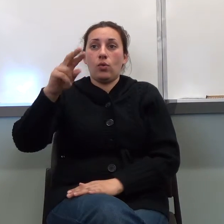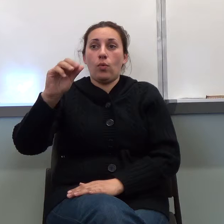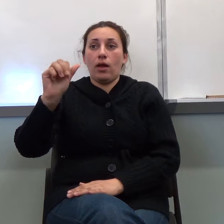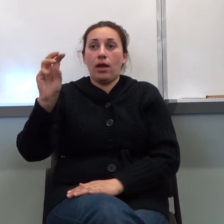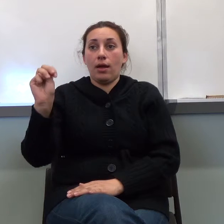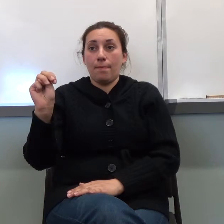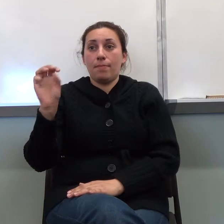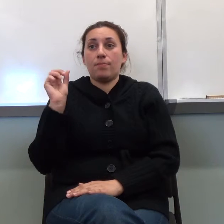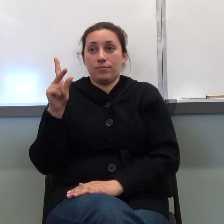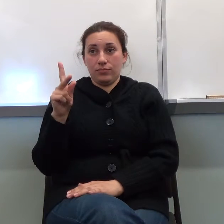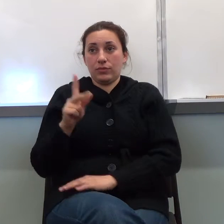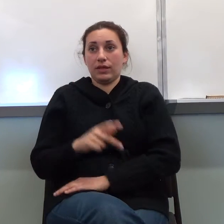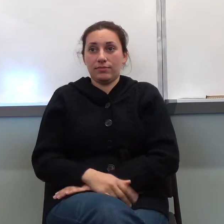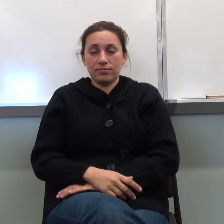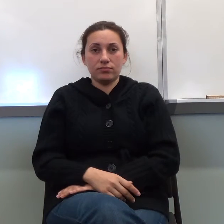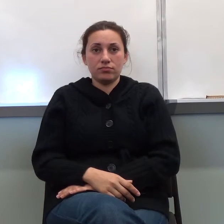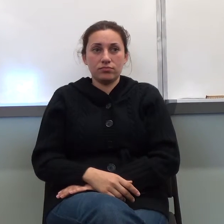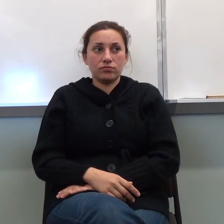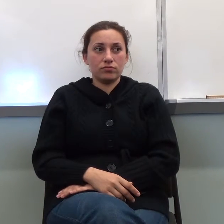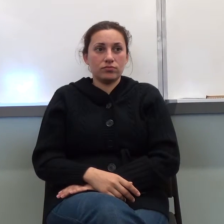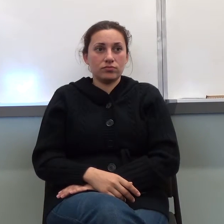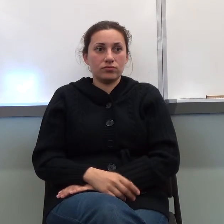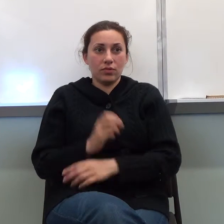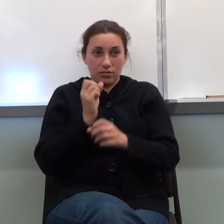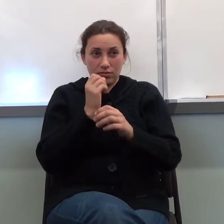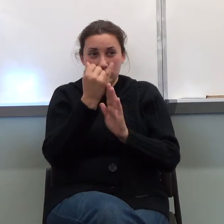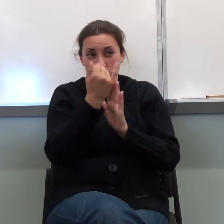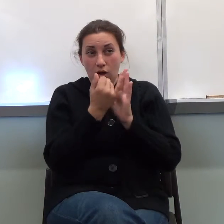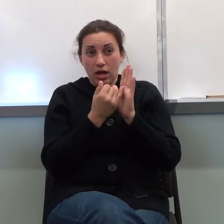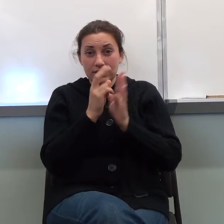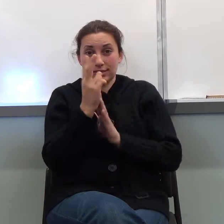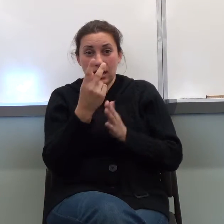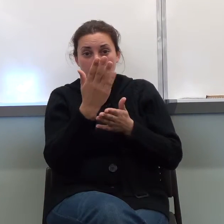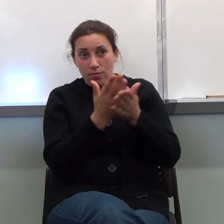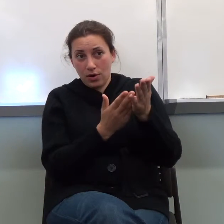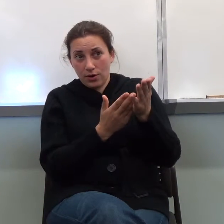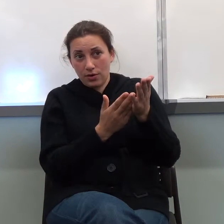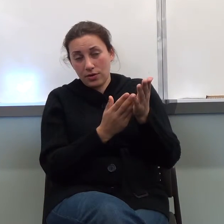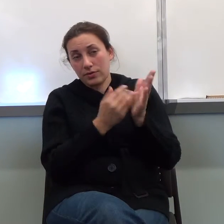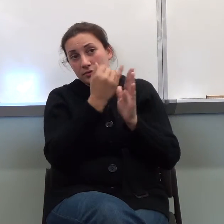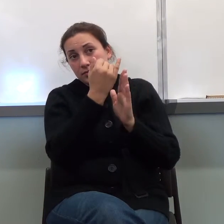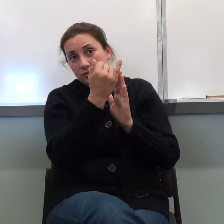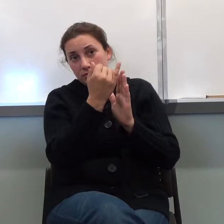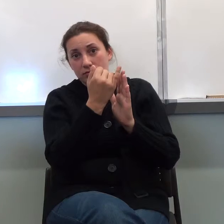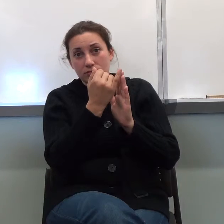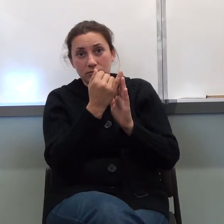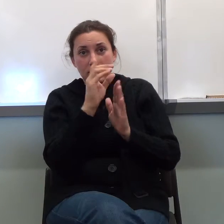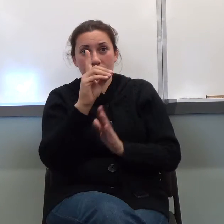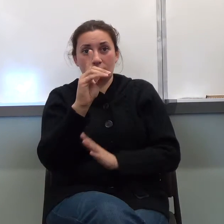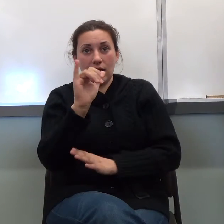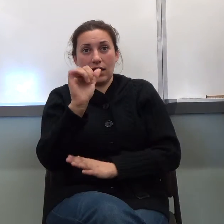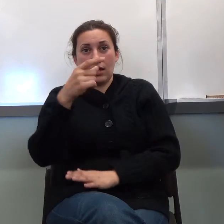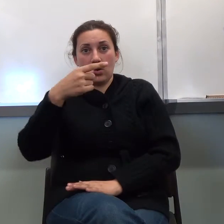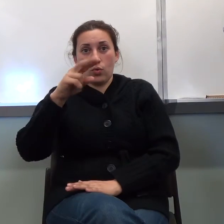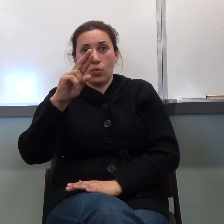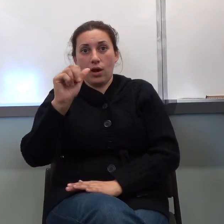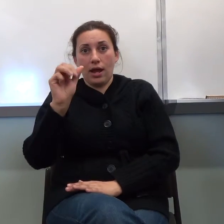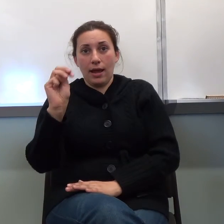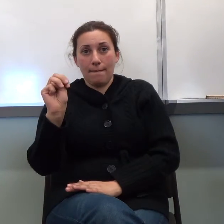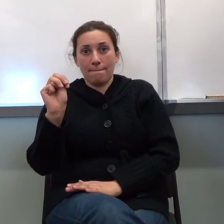We're going to create the second part of the diagram today, but yesterday, we'll start out with some boxes like